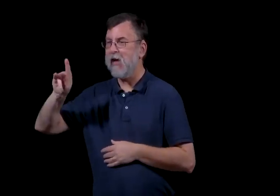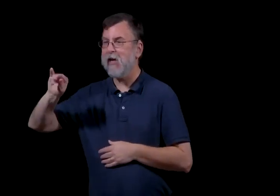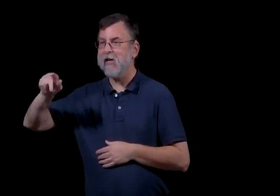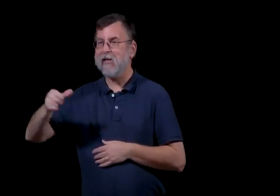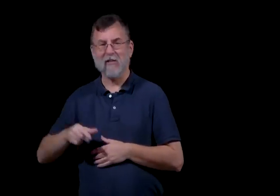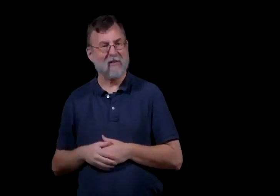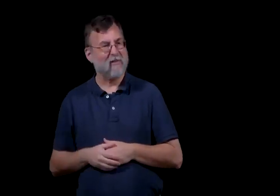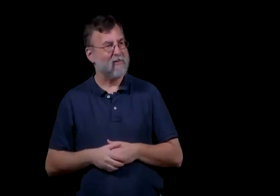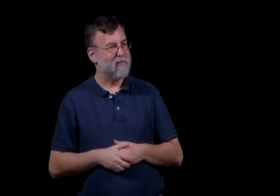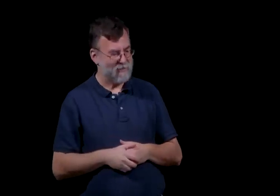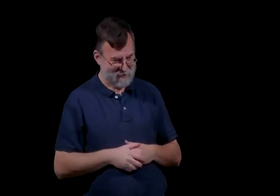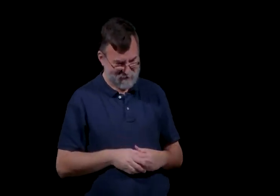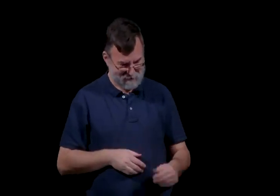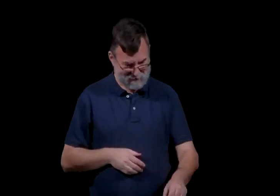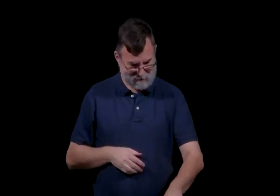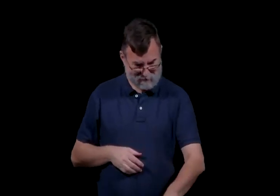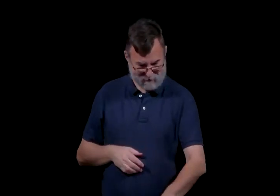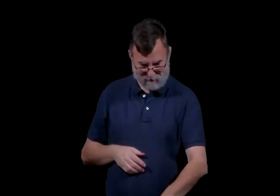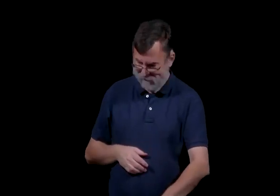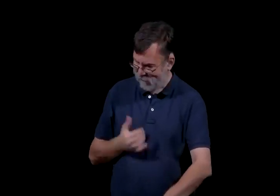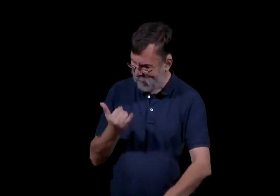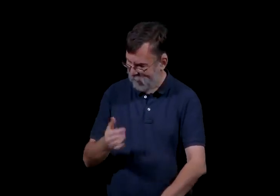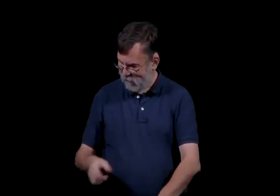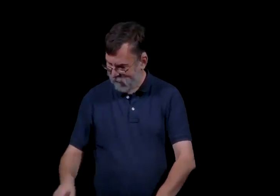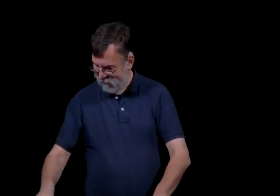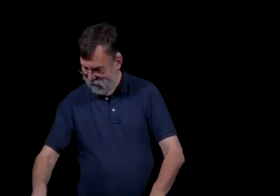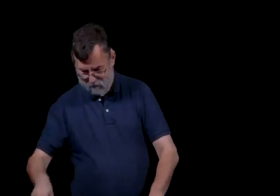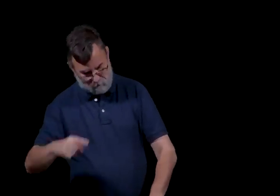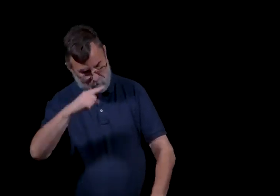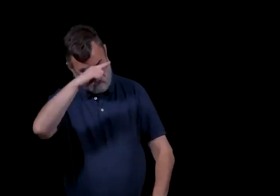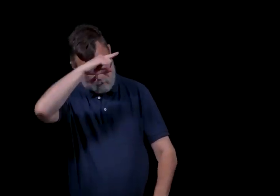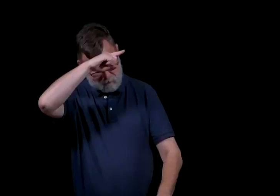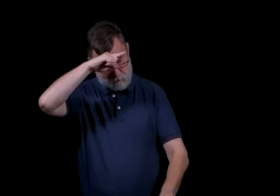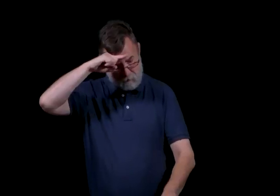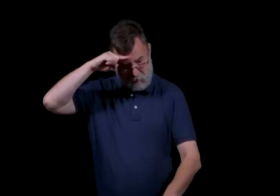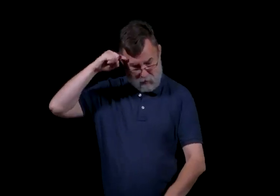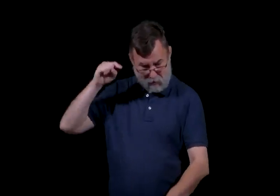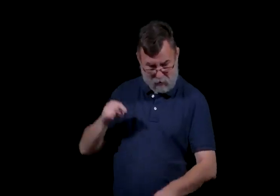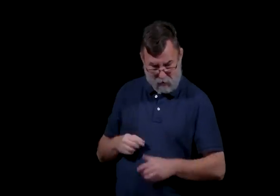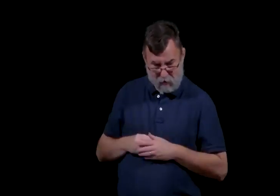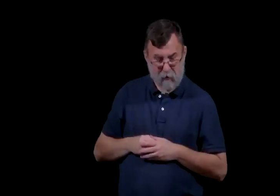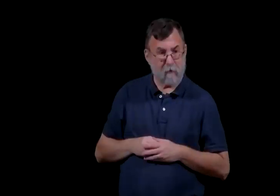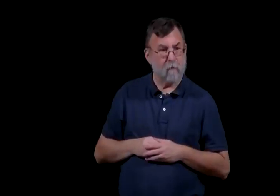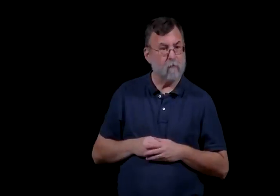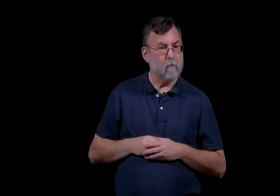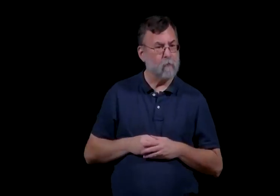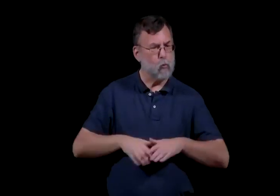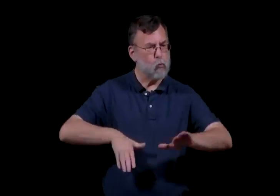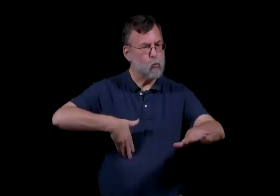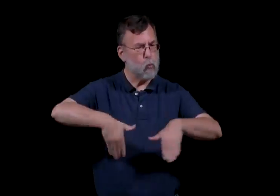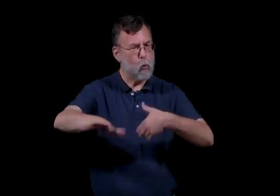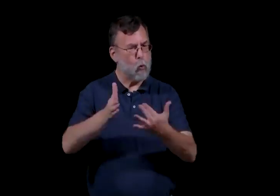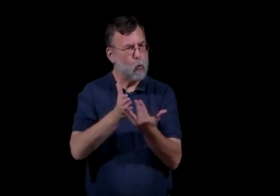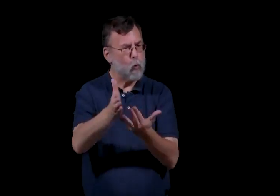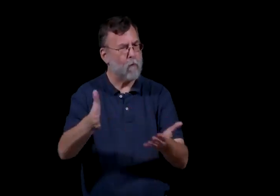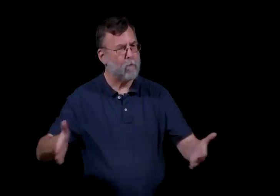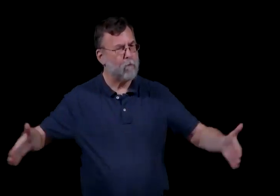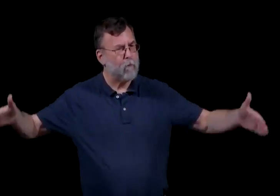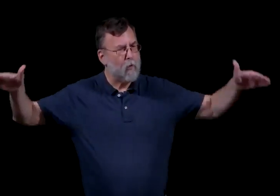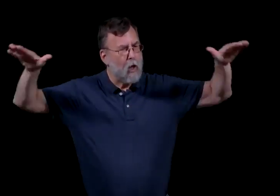Just like when you're going hiking, he leads me in clear paths. The black bead means I walk